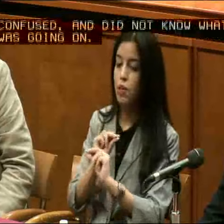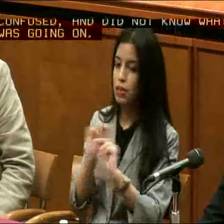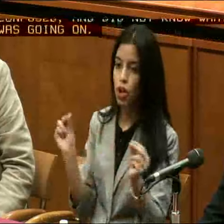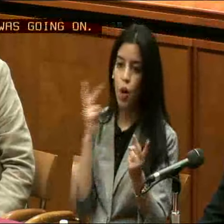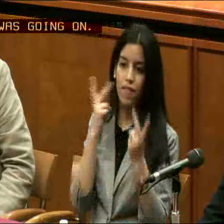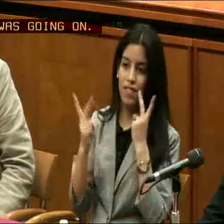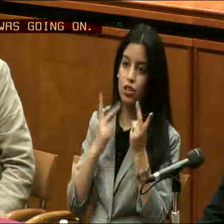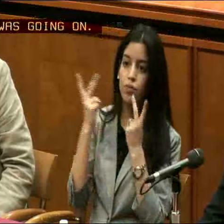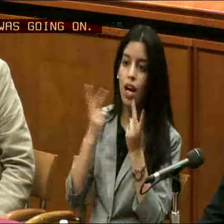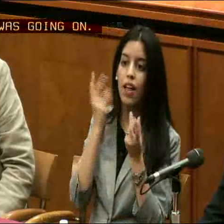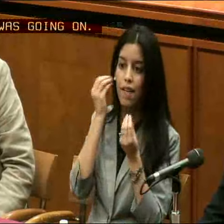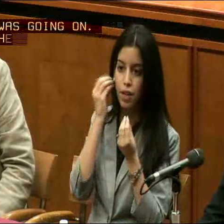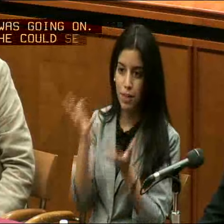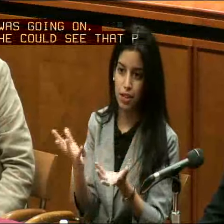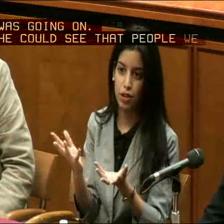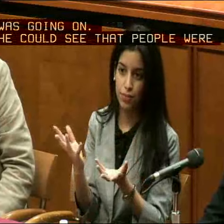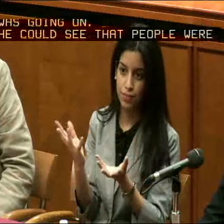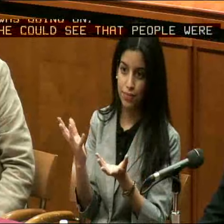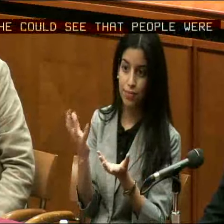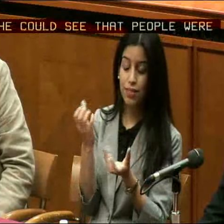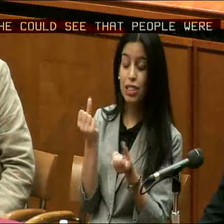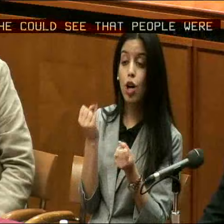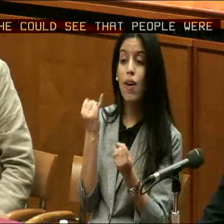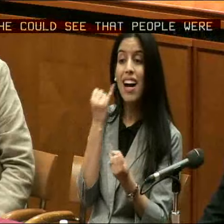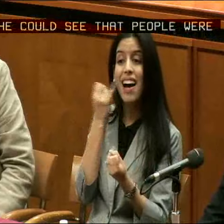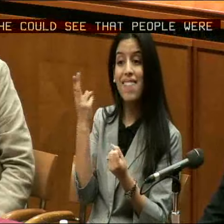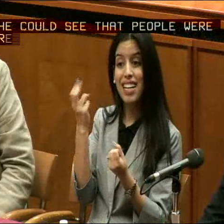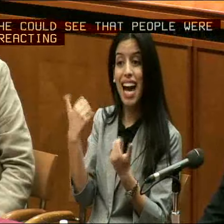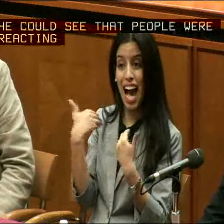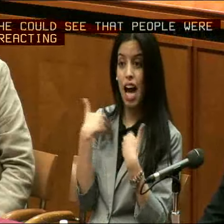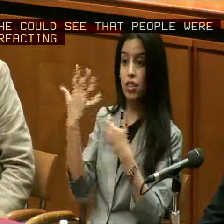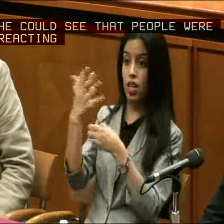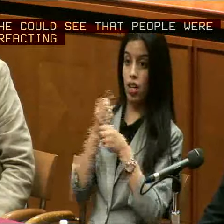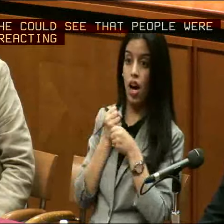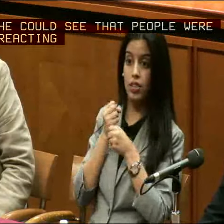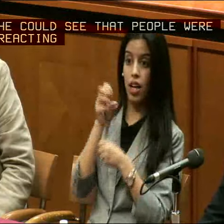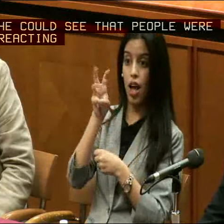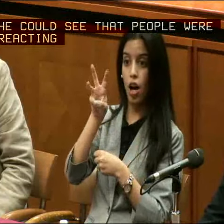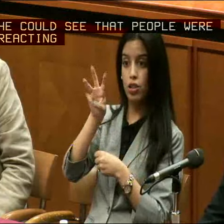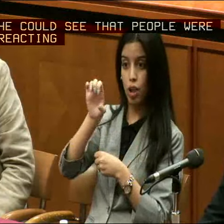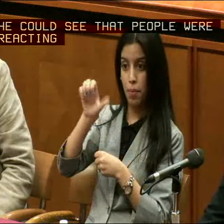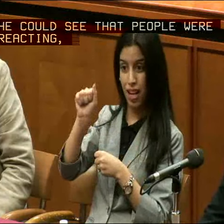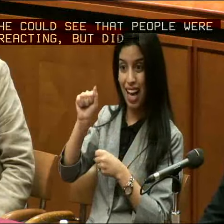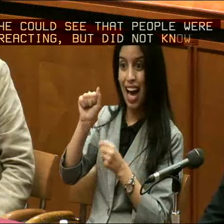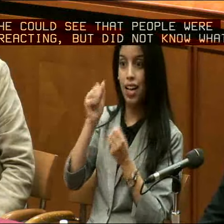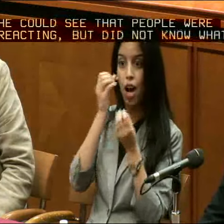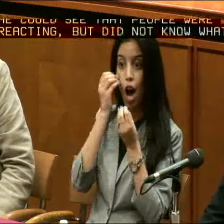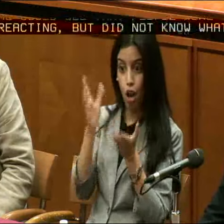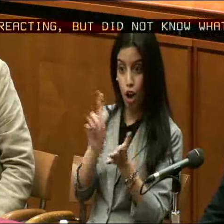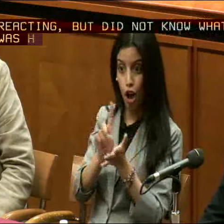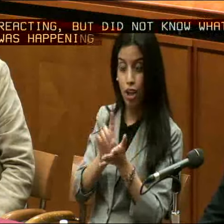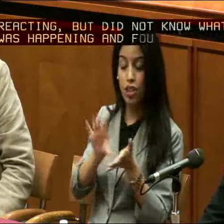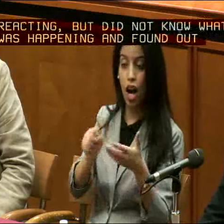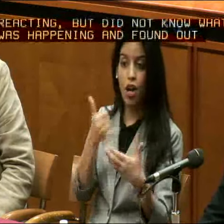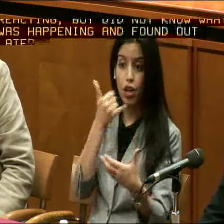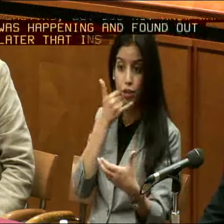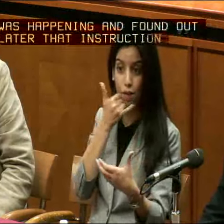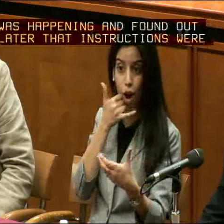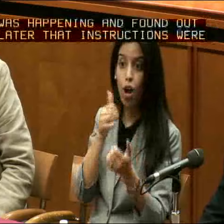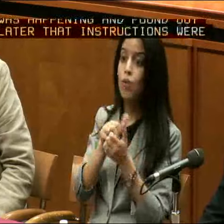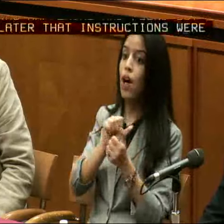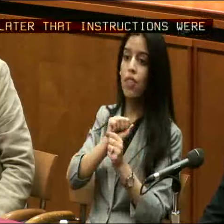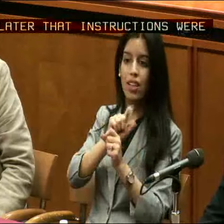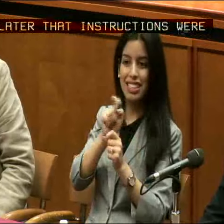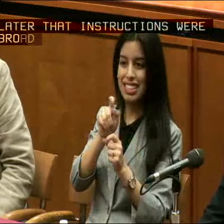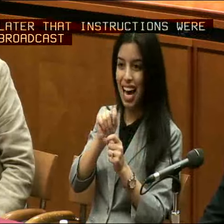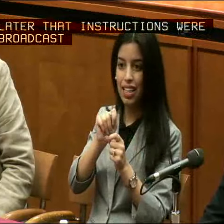later that instructions were broadcast via the PA system and the public speakers within the mall. If my friend had been able to receive